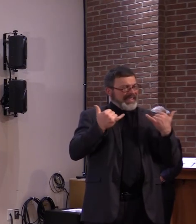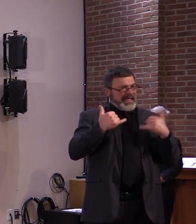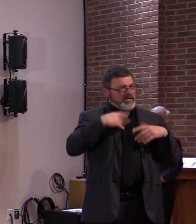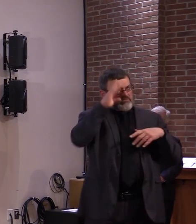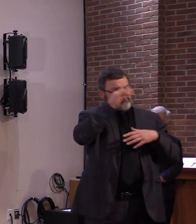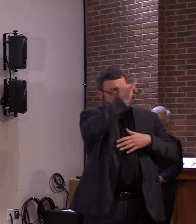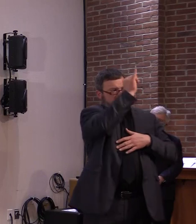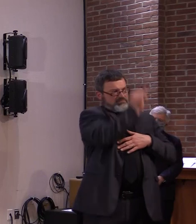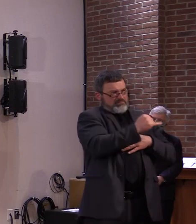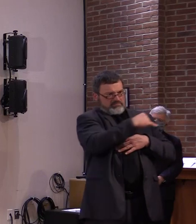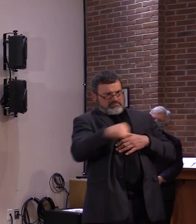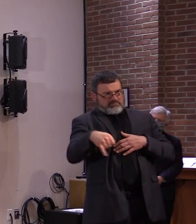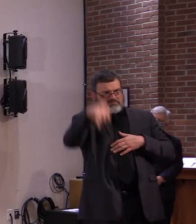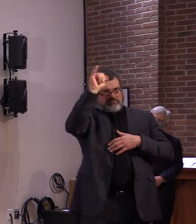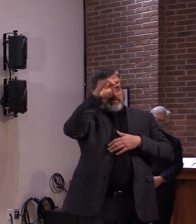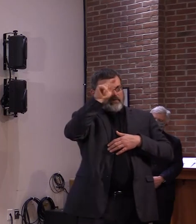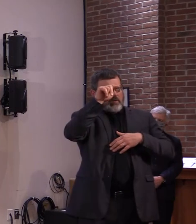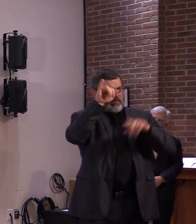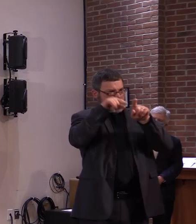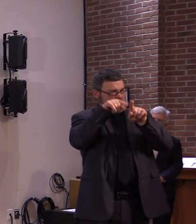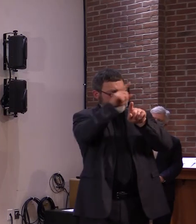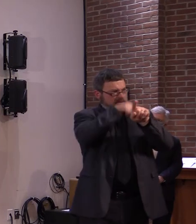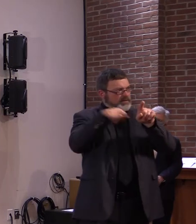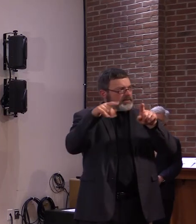if, given your concerns